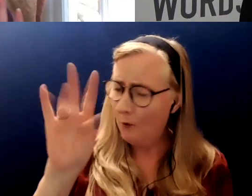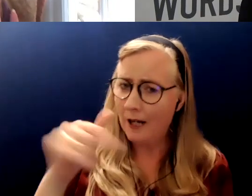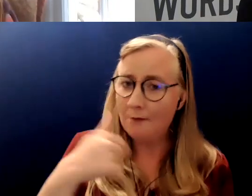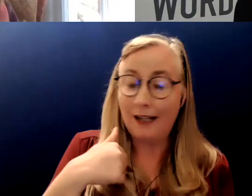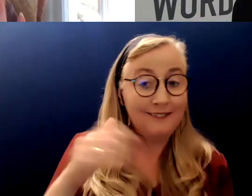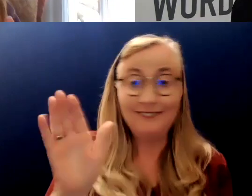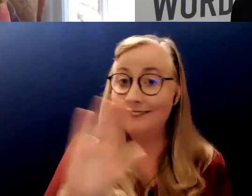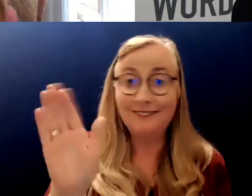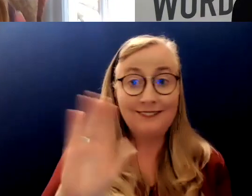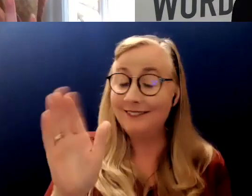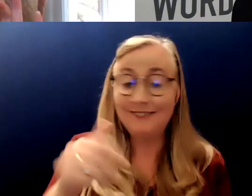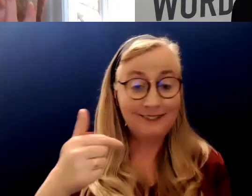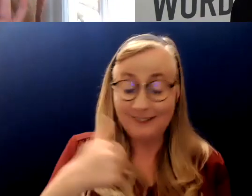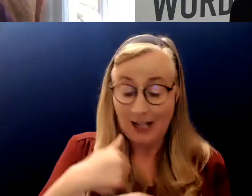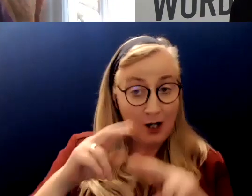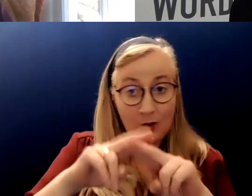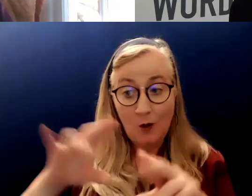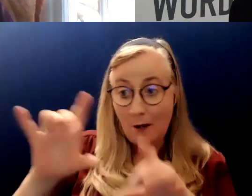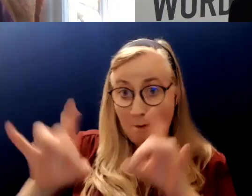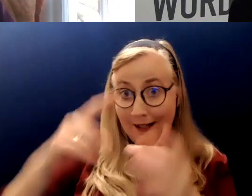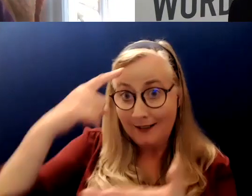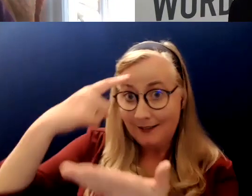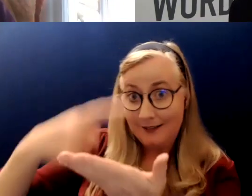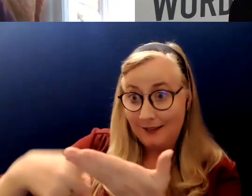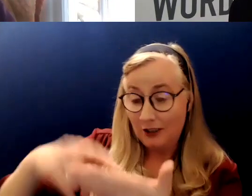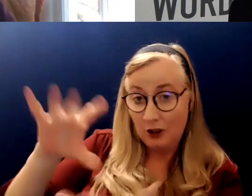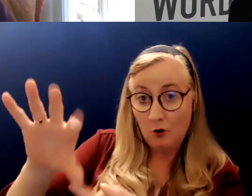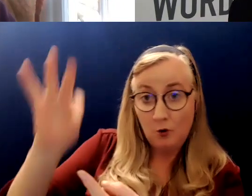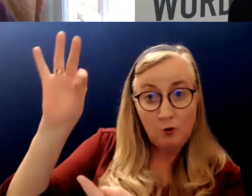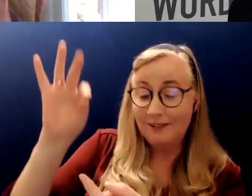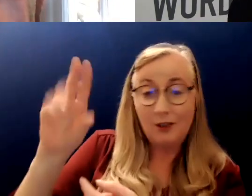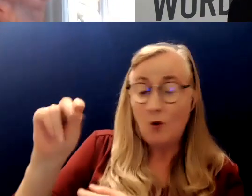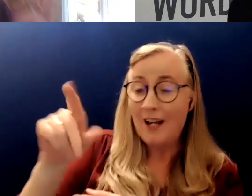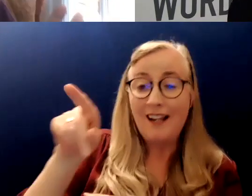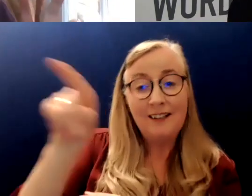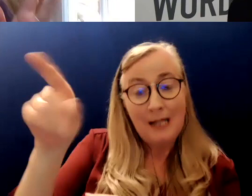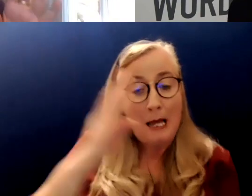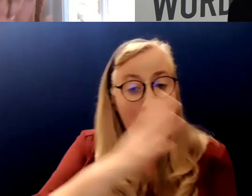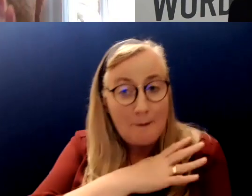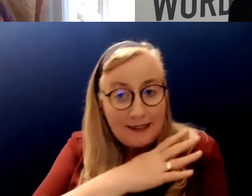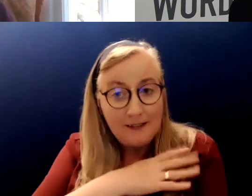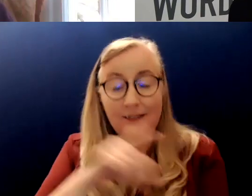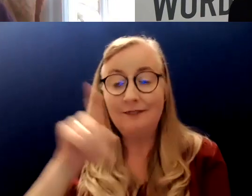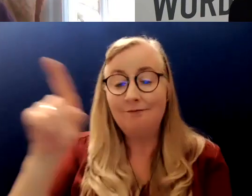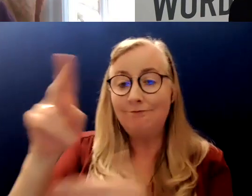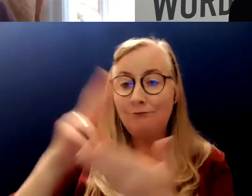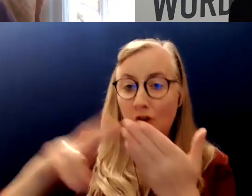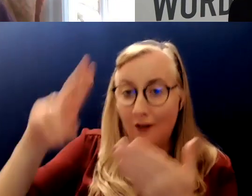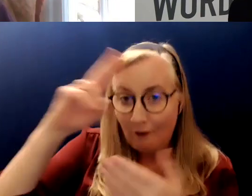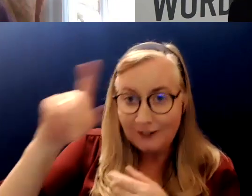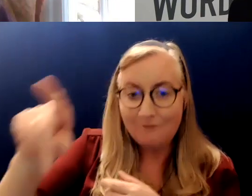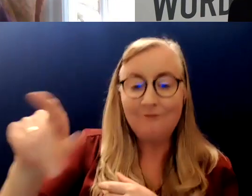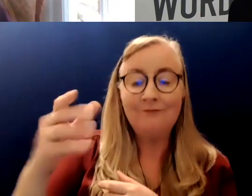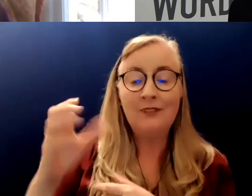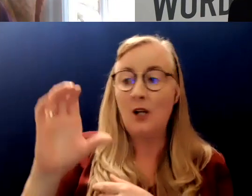I don't make the I don't make the choices. There's a committee. It's run through university. It's a